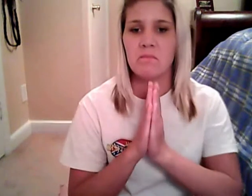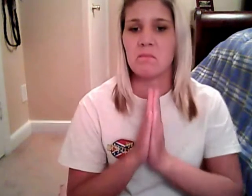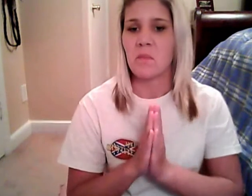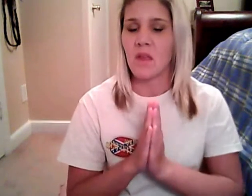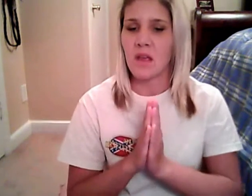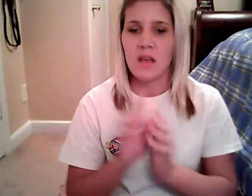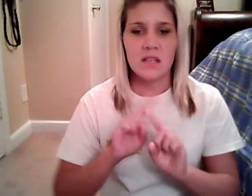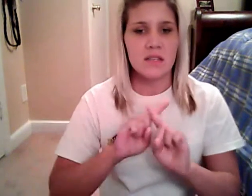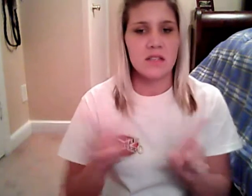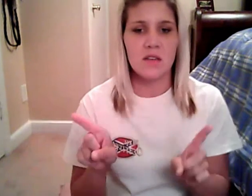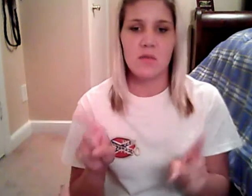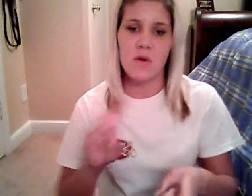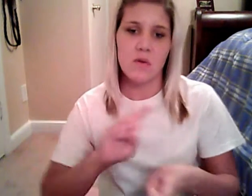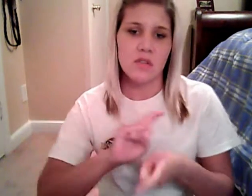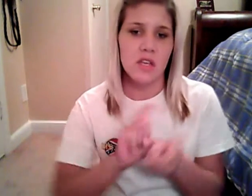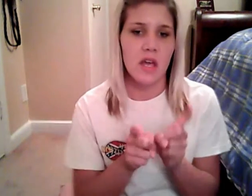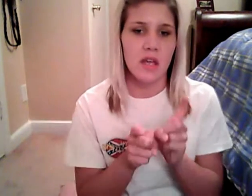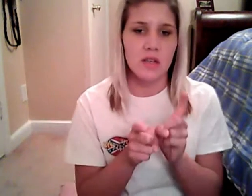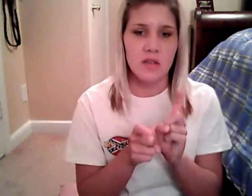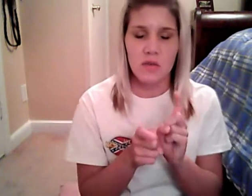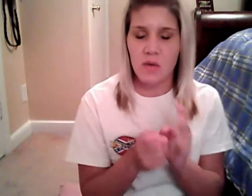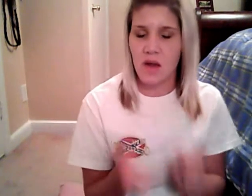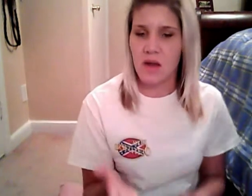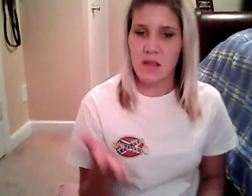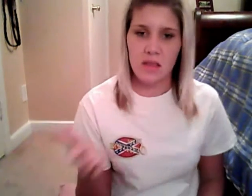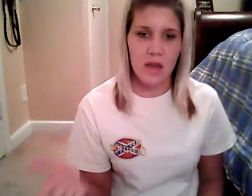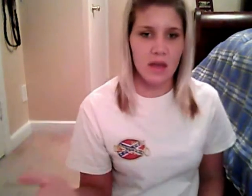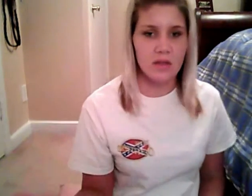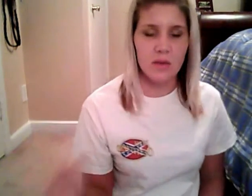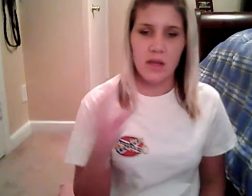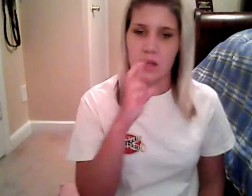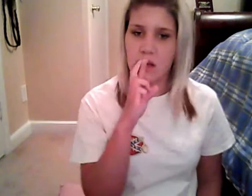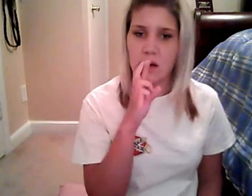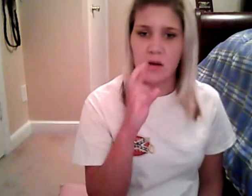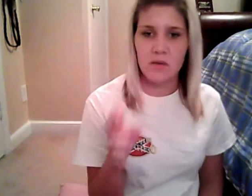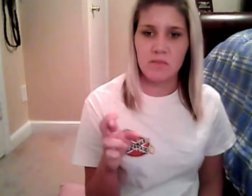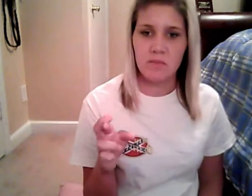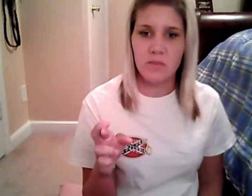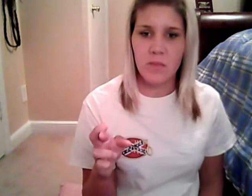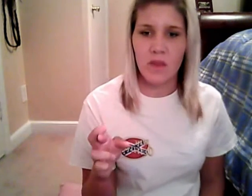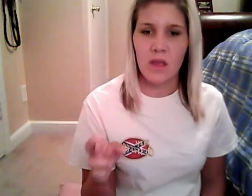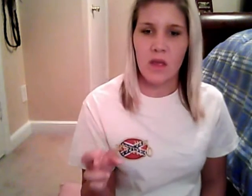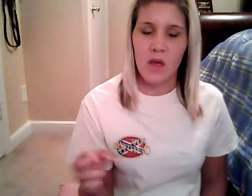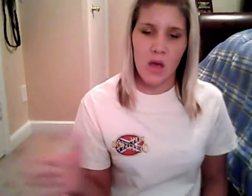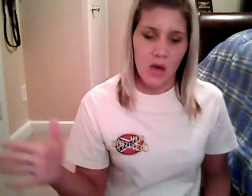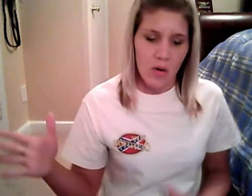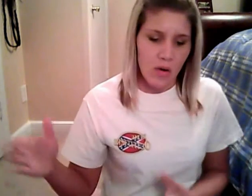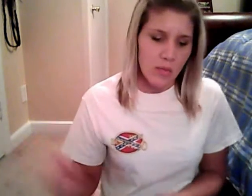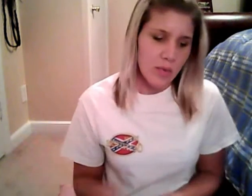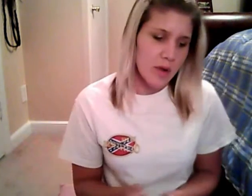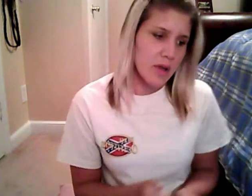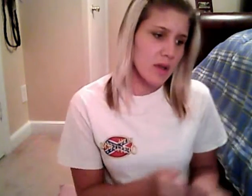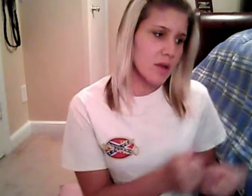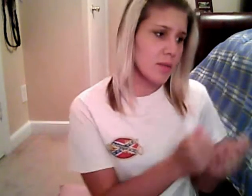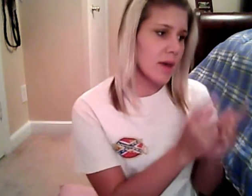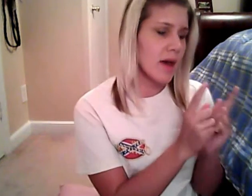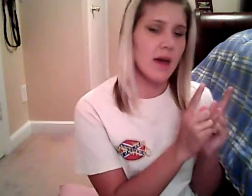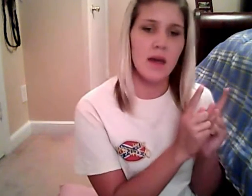but it still won't change the way things really are, won't bring you back